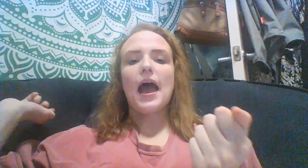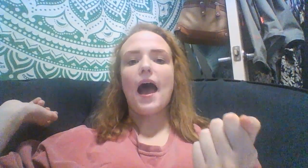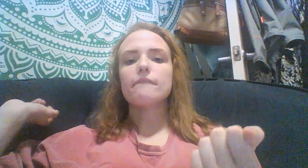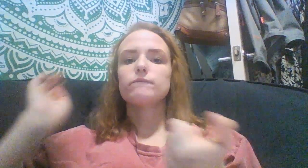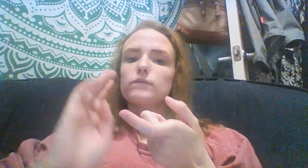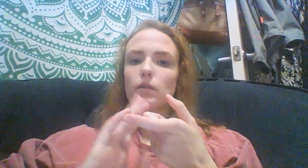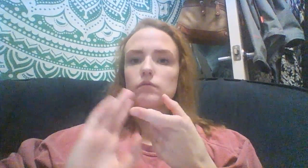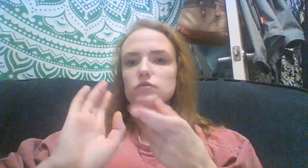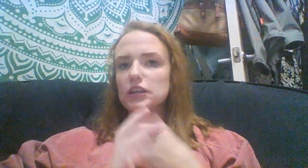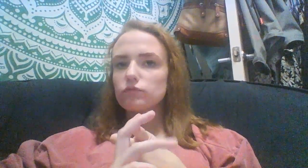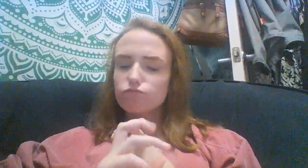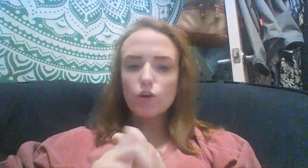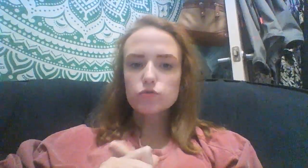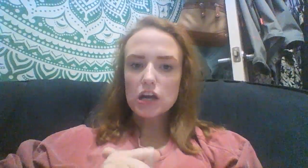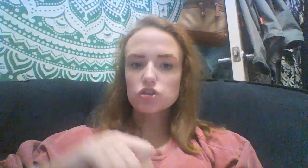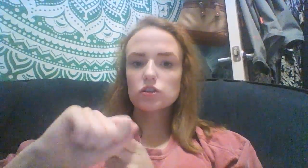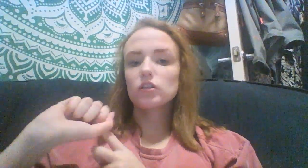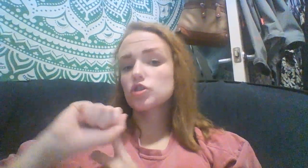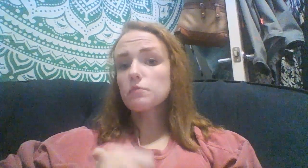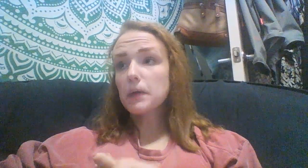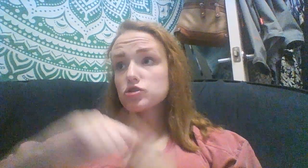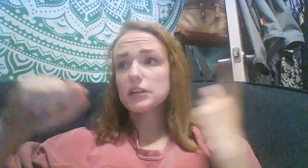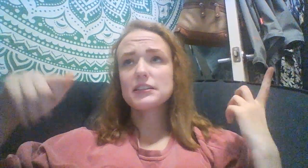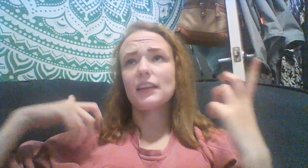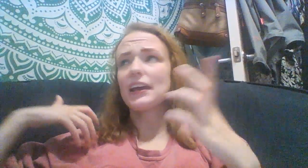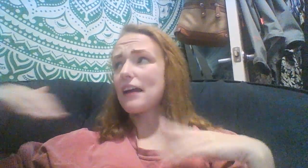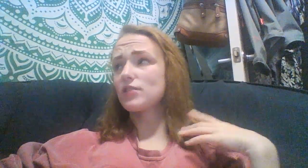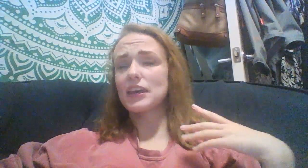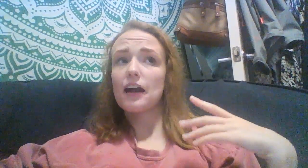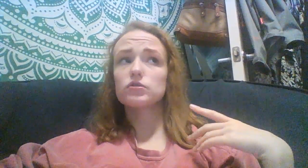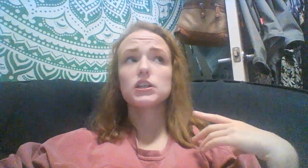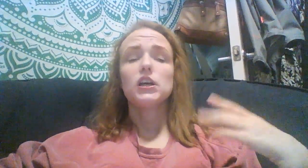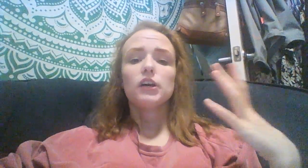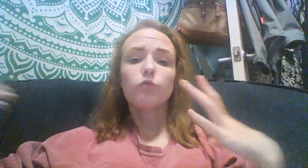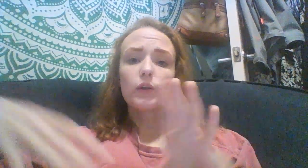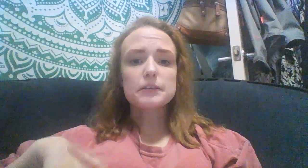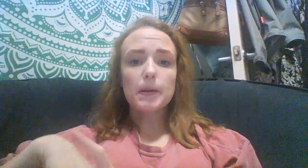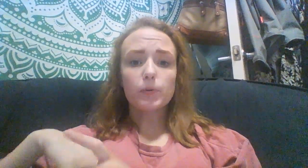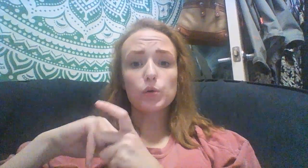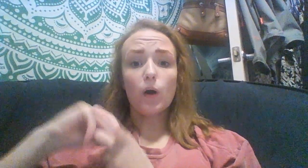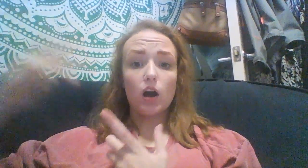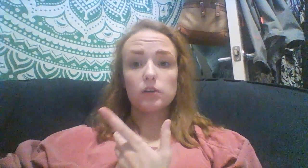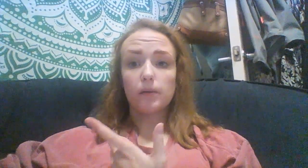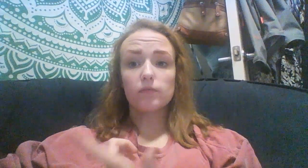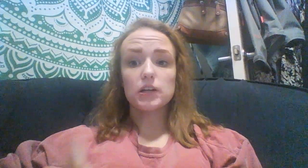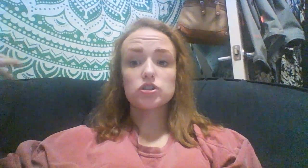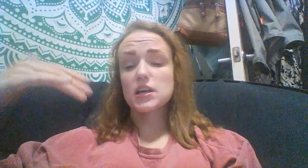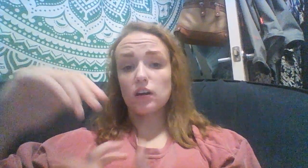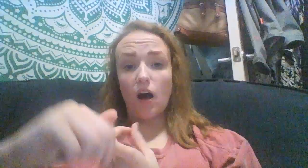have soup kitchens, and, like, everything else for these people who are underprivileged